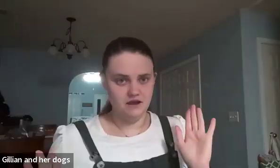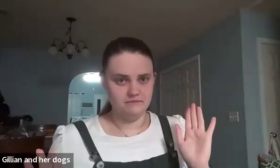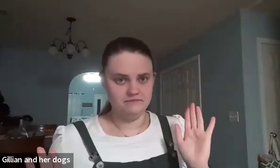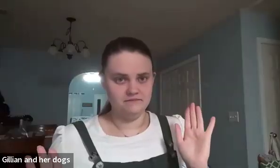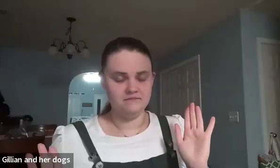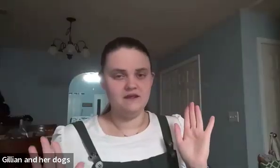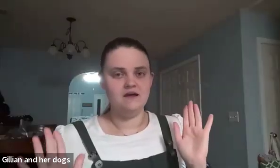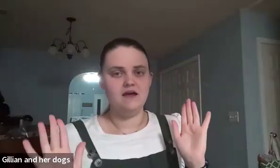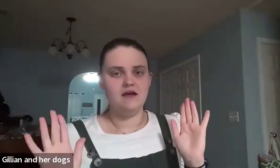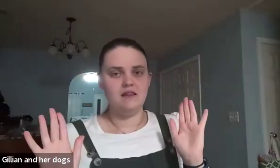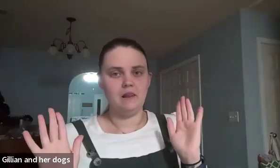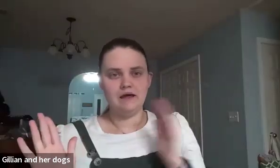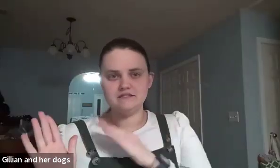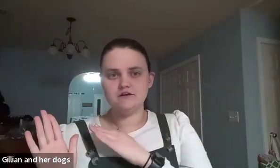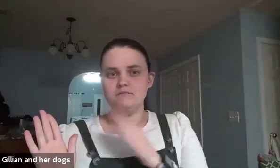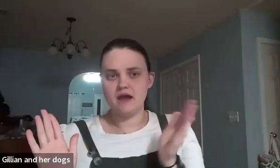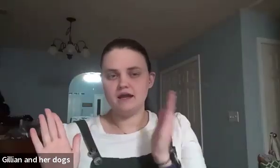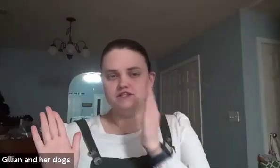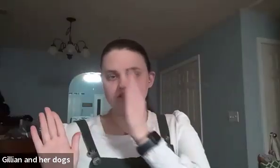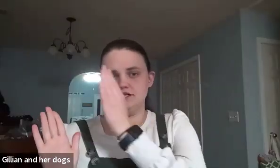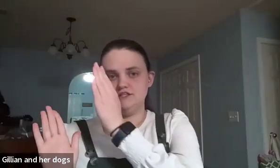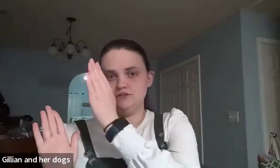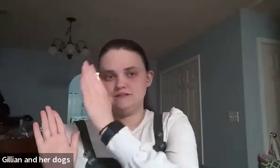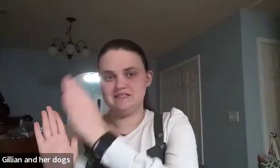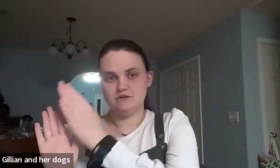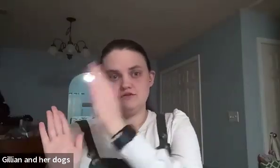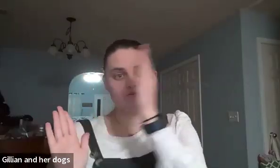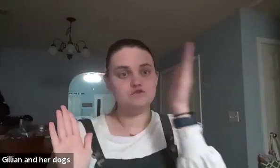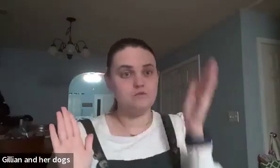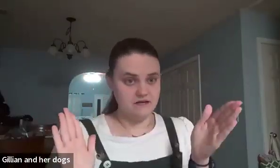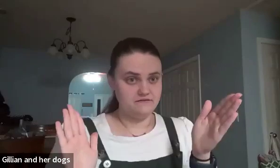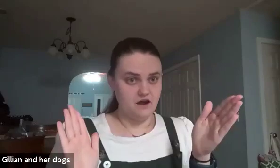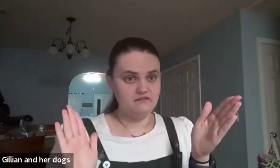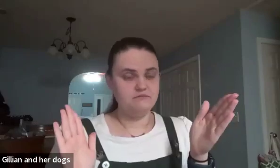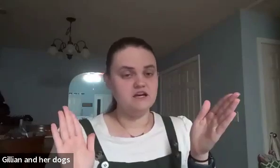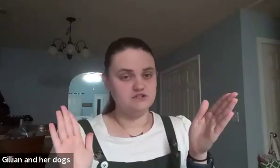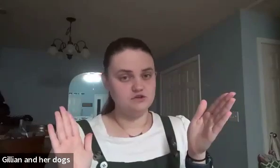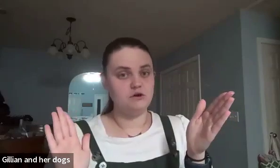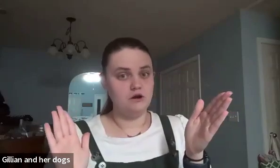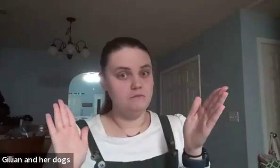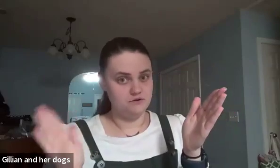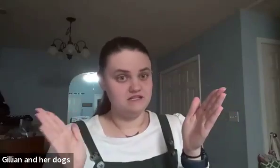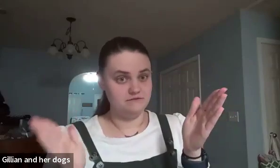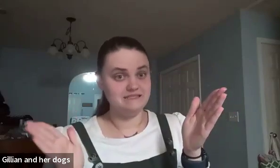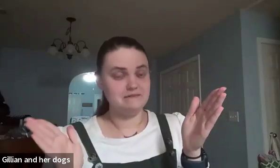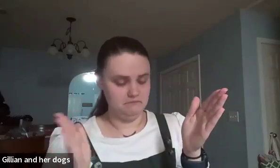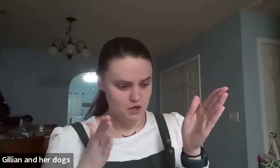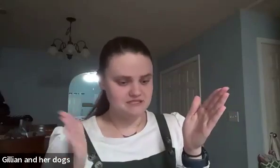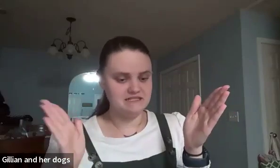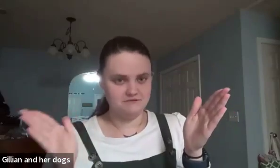okay. Let's go back. I do want to do 0 through 25 because those are our most